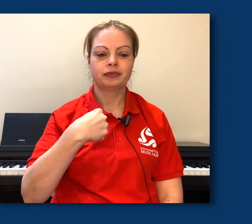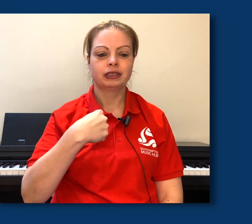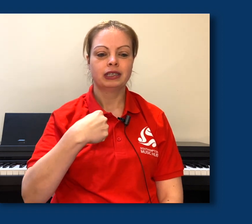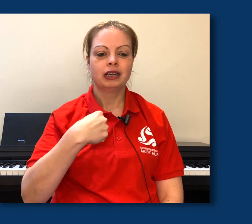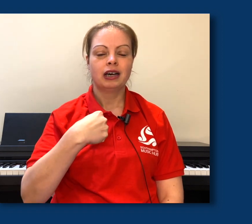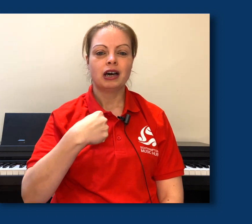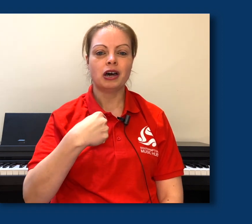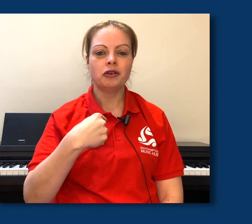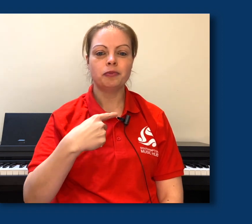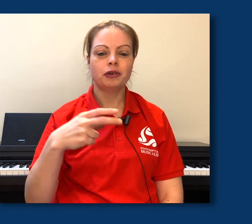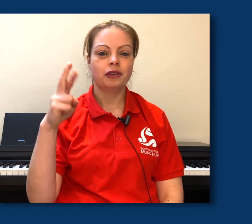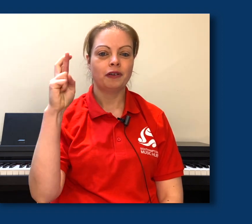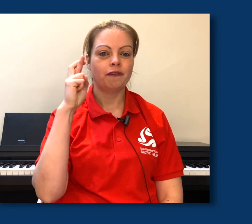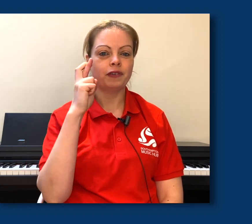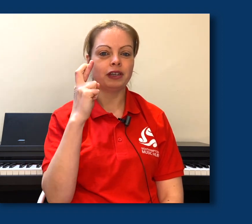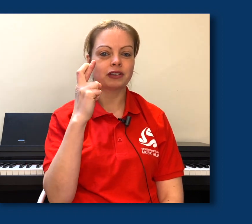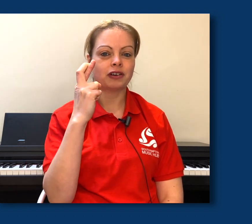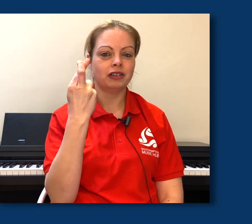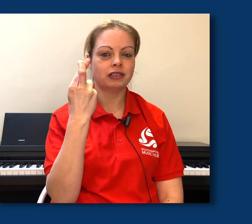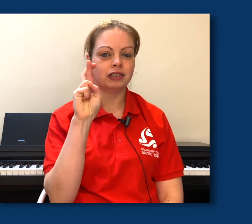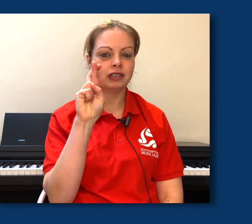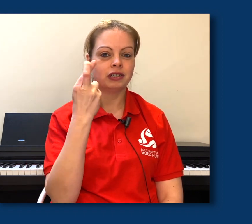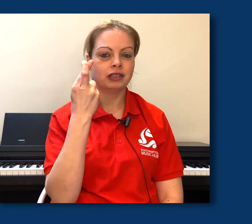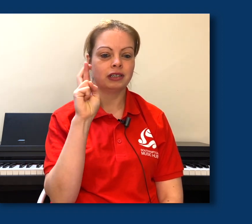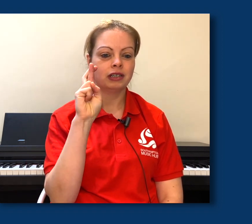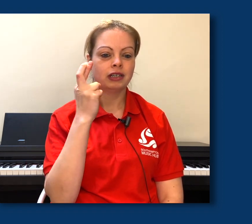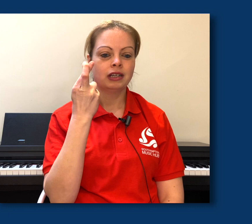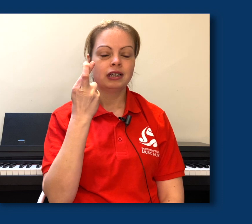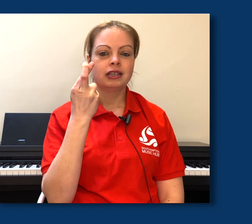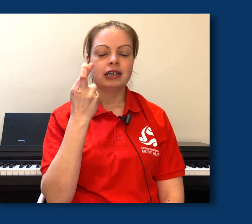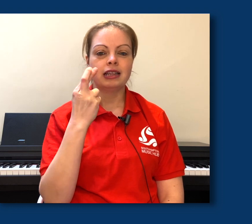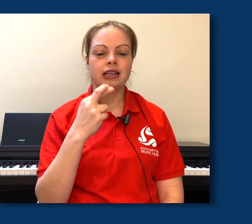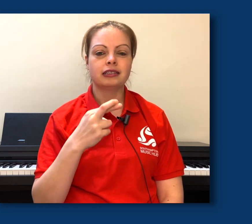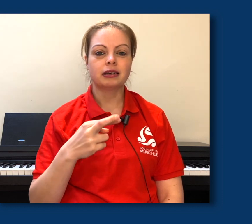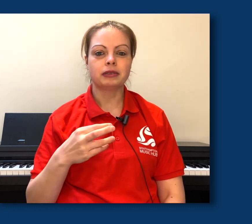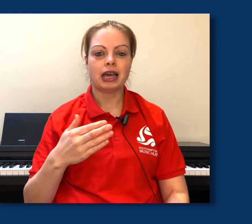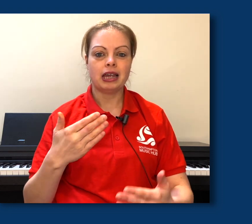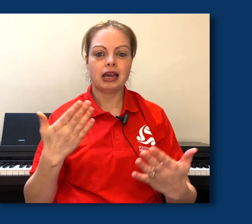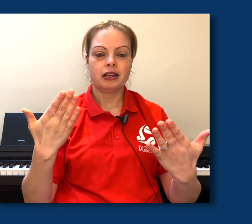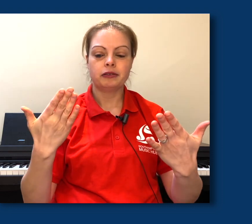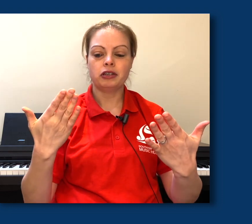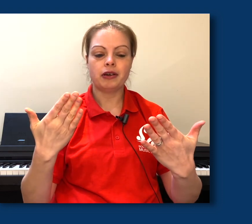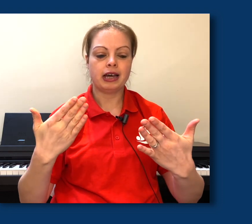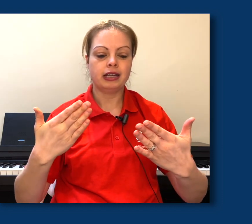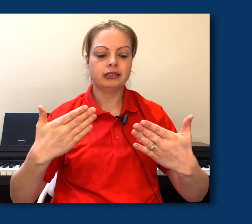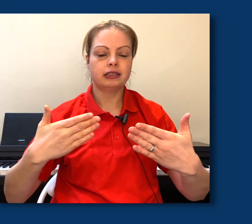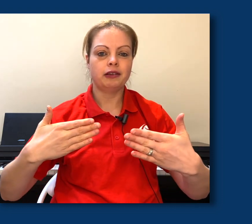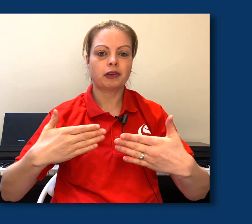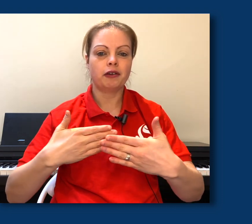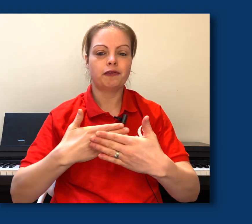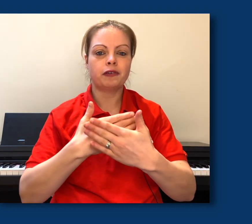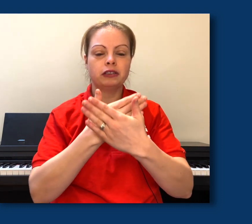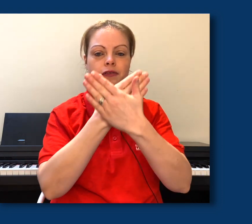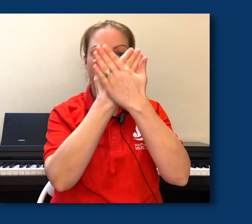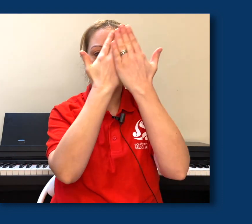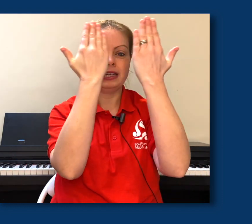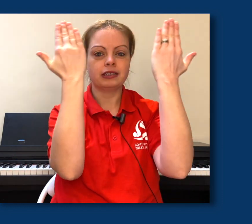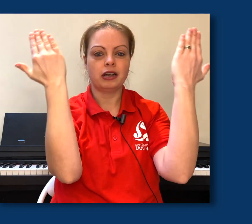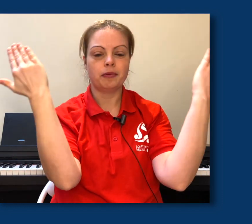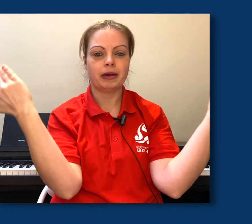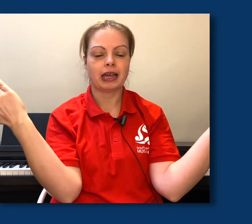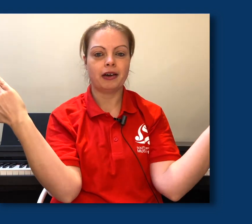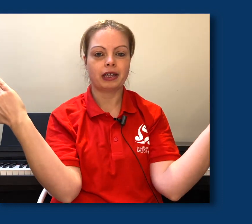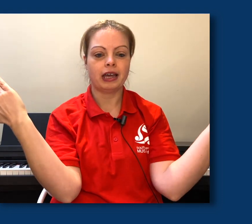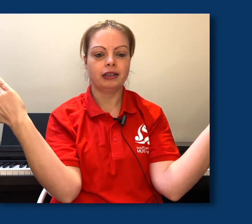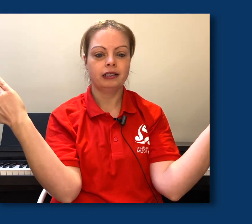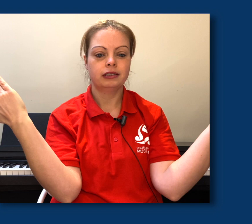yourself. Hope, fingers crossed. And then someday, 2 hands go in front of your face